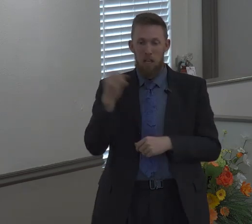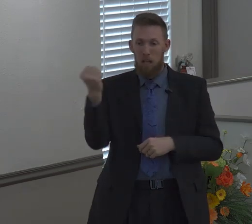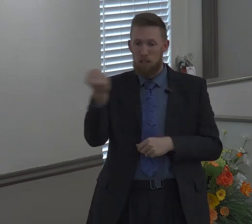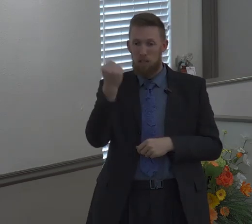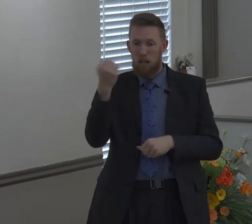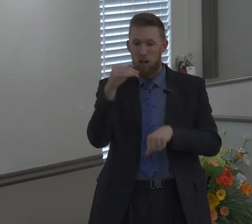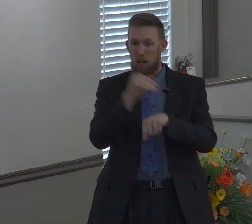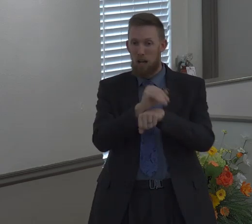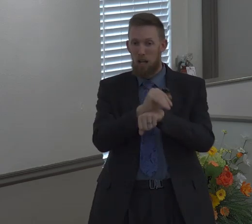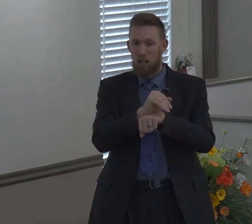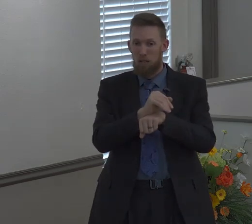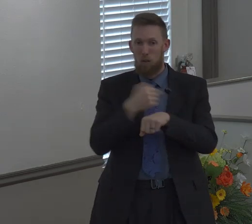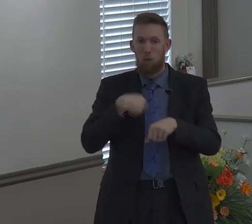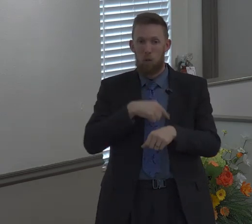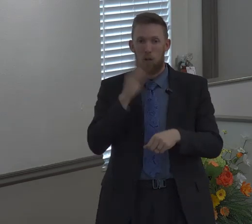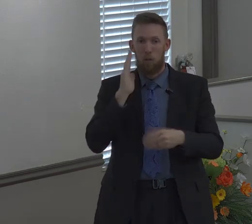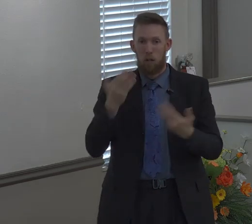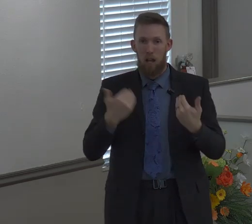bath night in Montana.